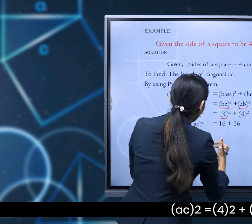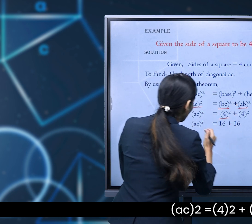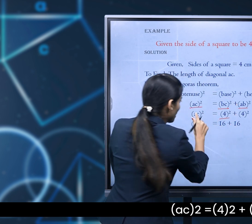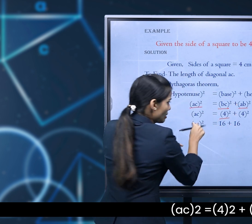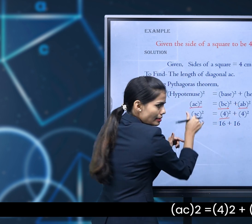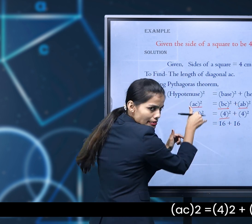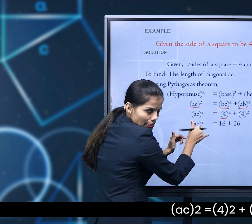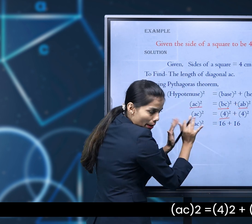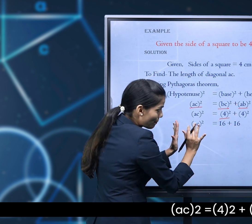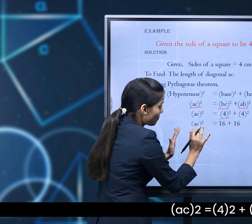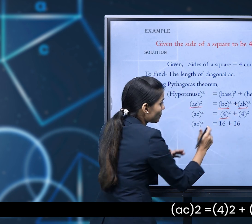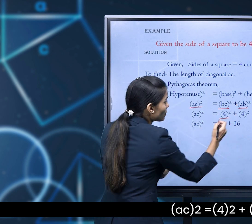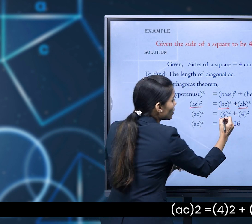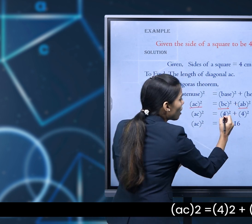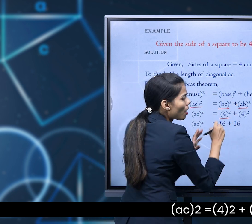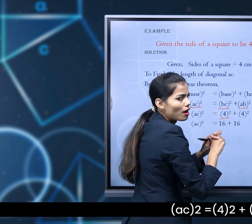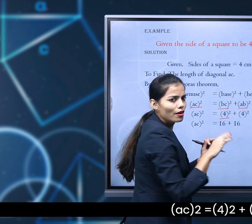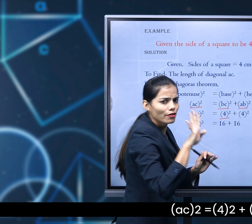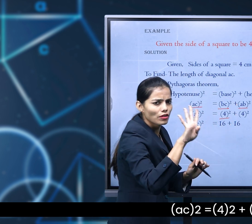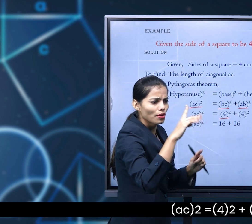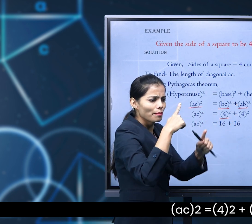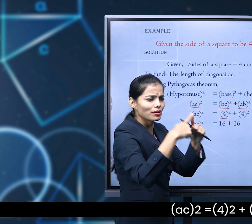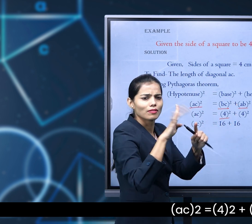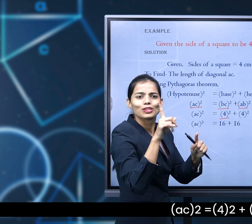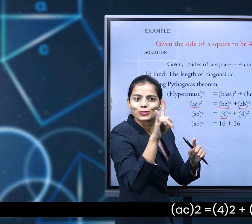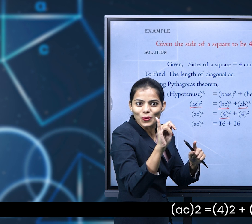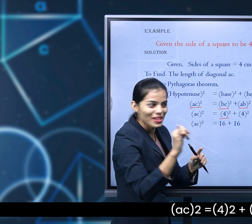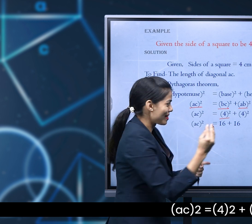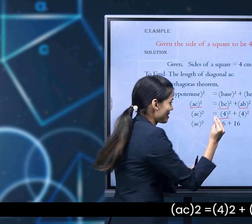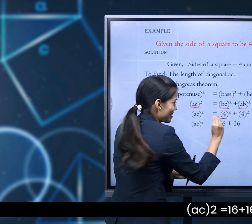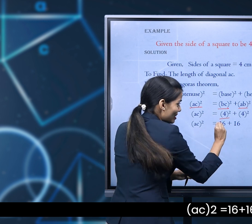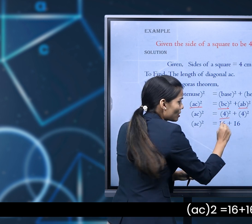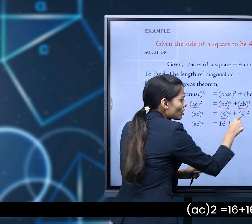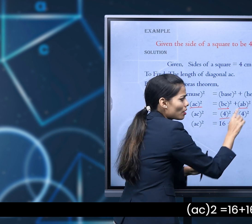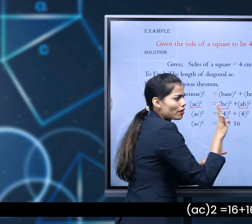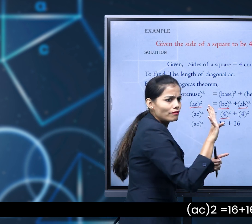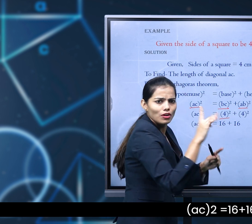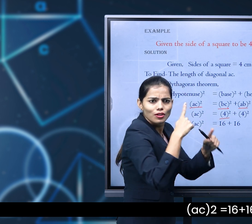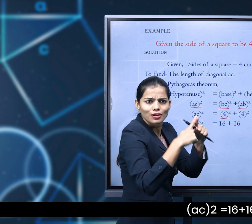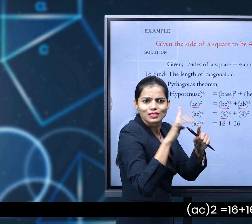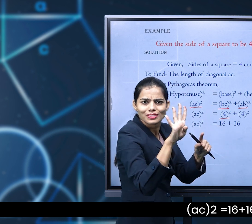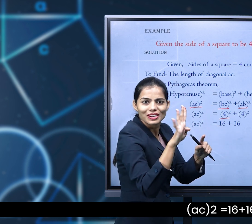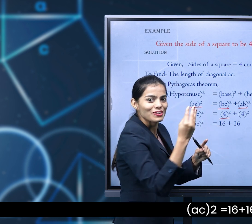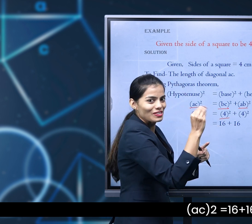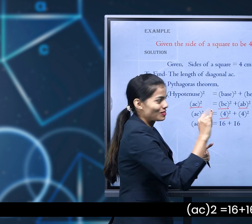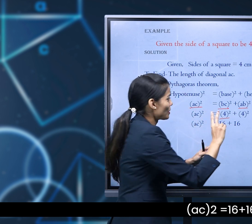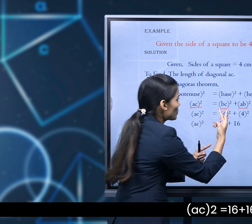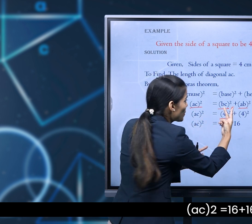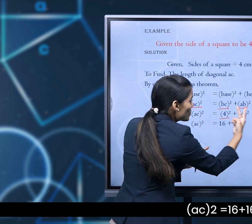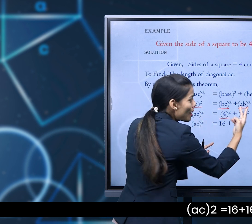AC square is equal to 4 square plus 4 square. AC square is equal to 16 plus 16.